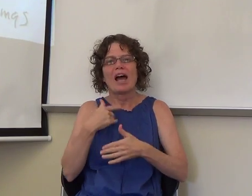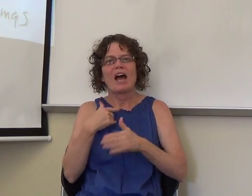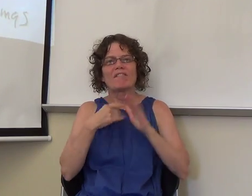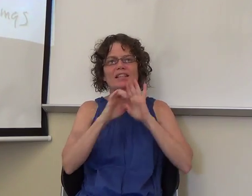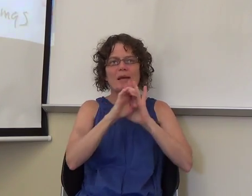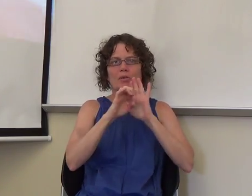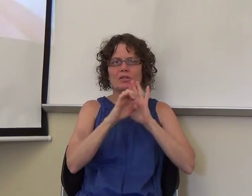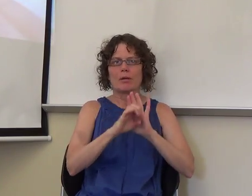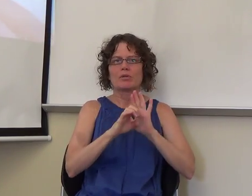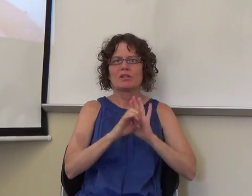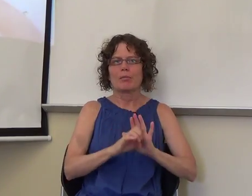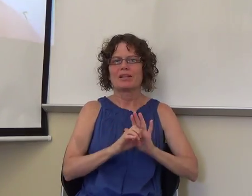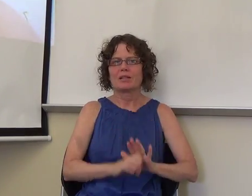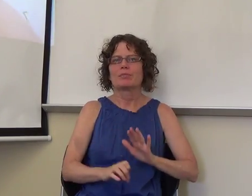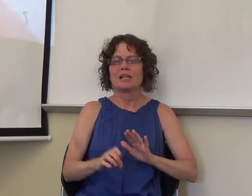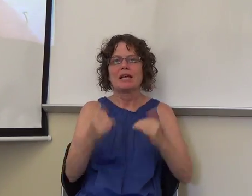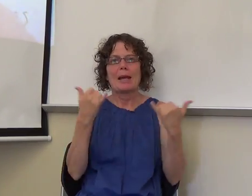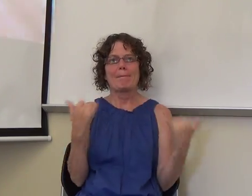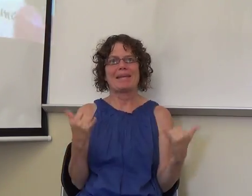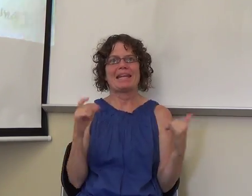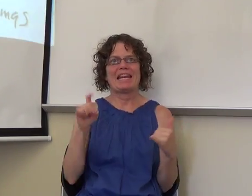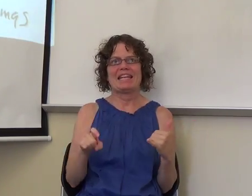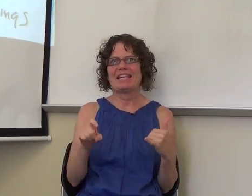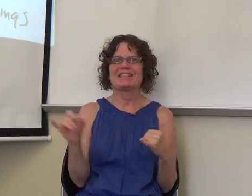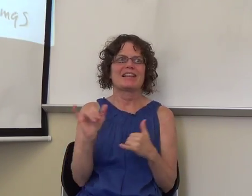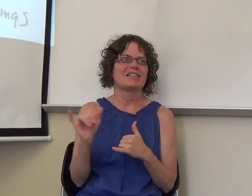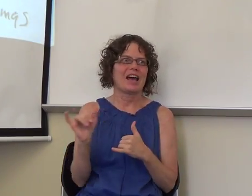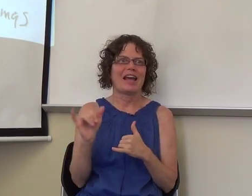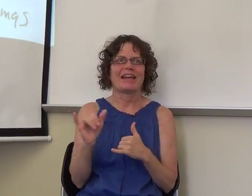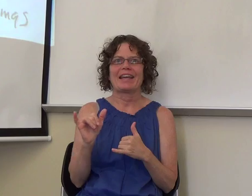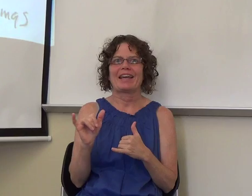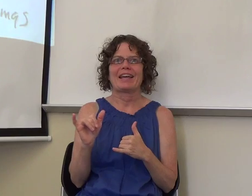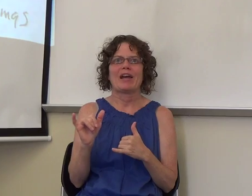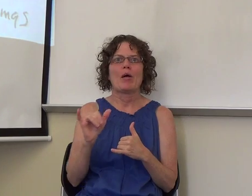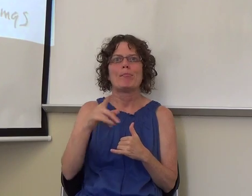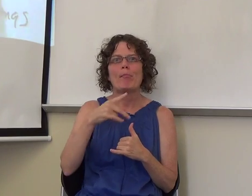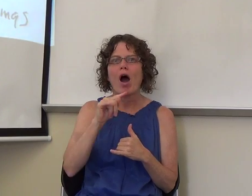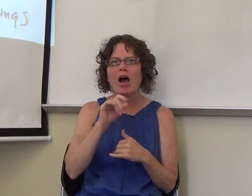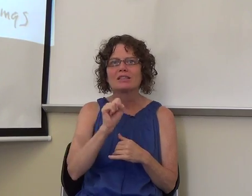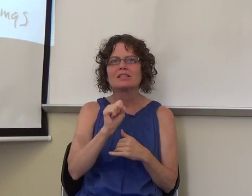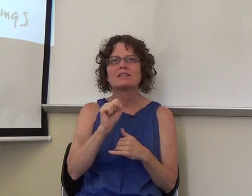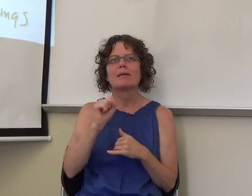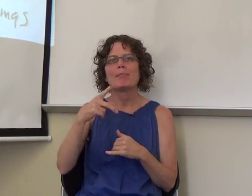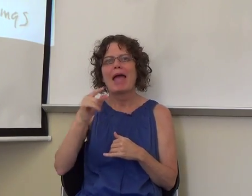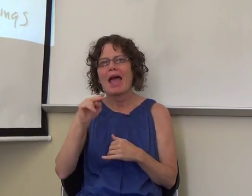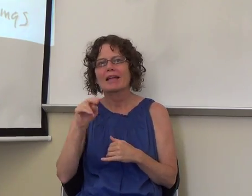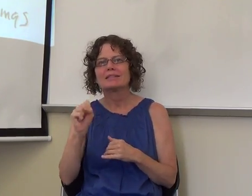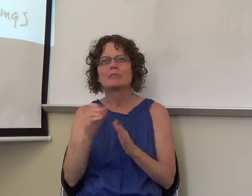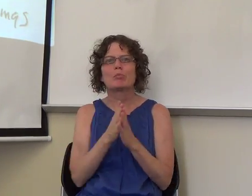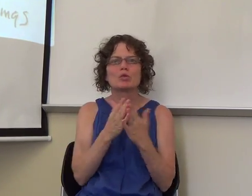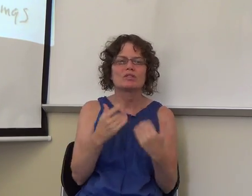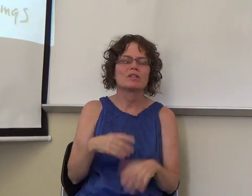The examples of immediate needs are pots and pans and books. The examples of convenience are cell phones and